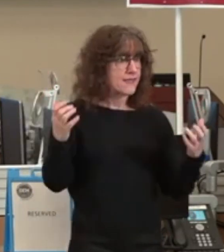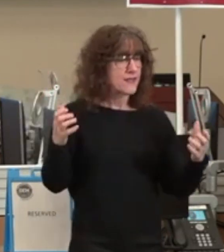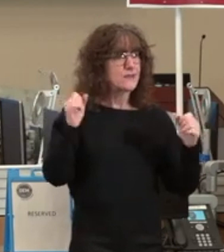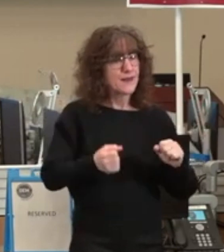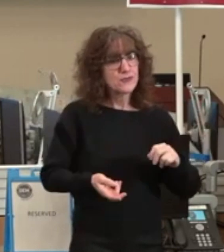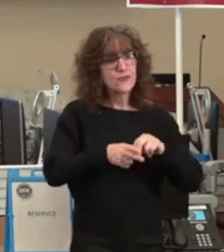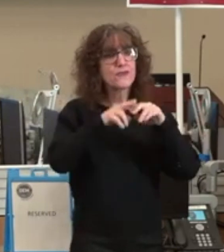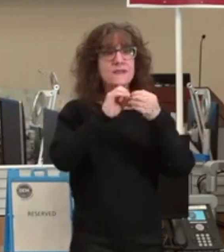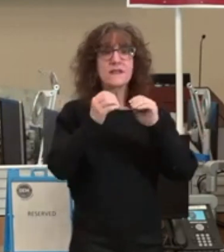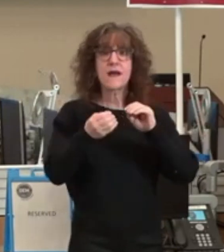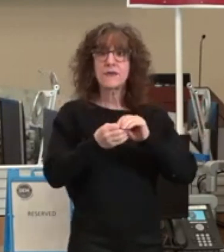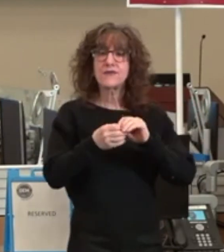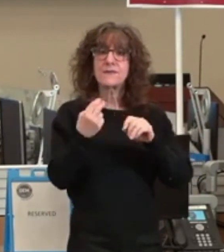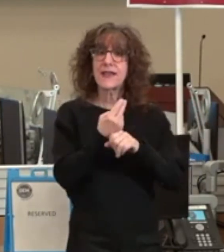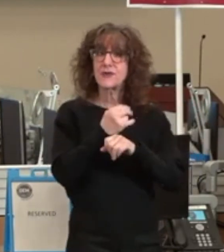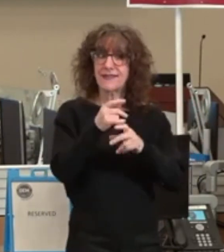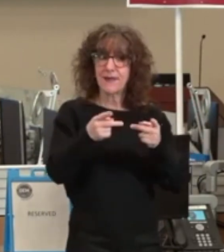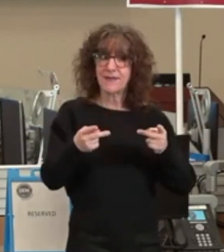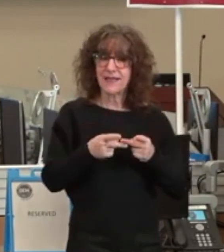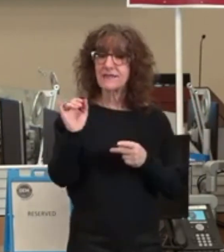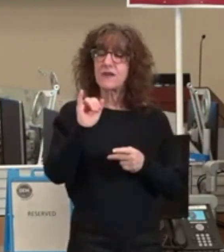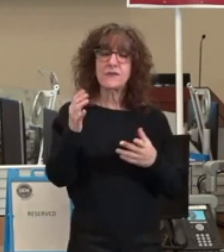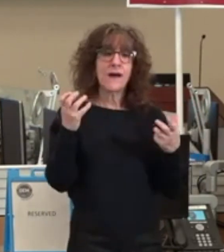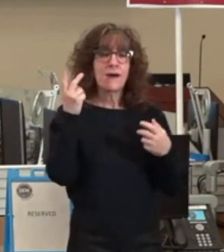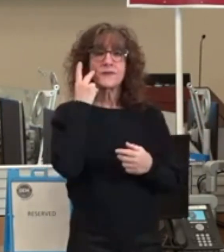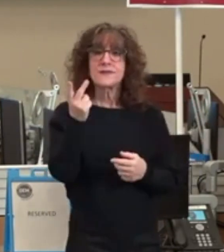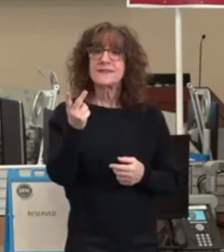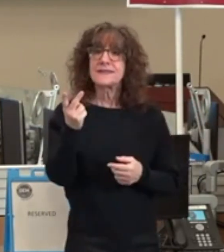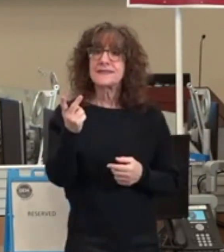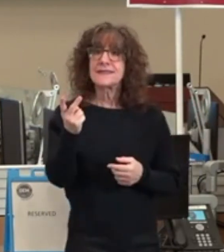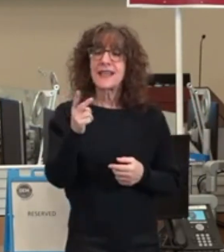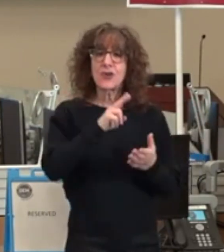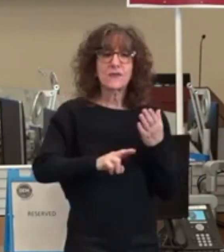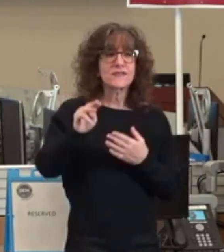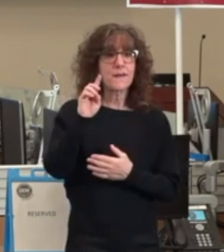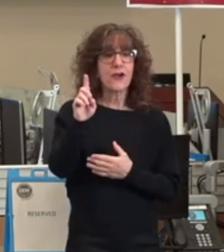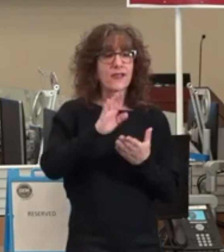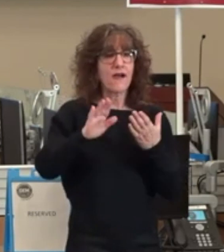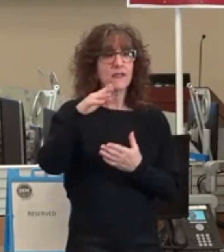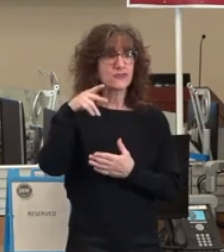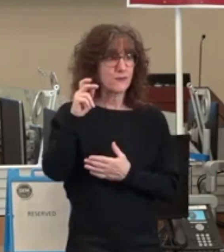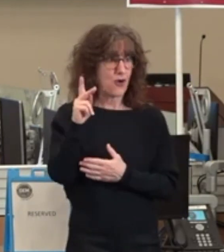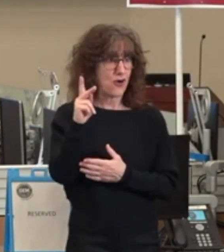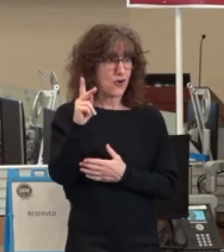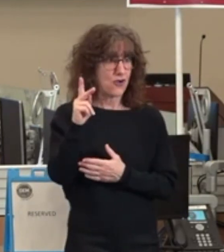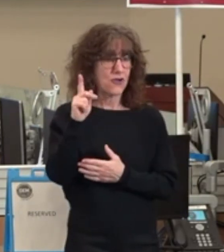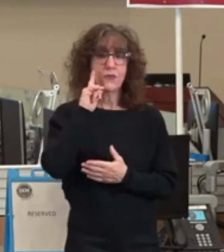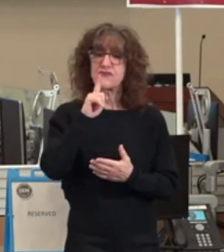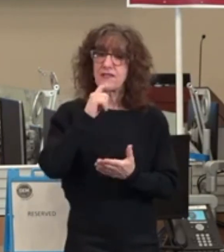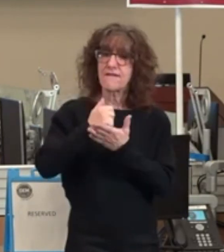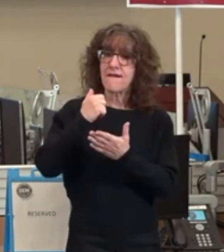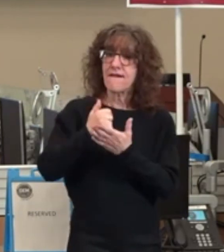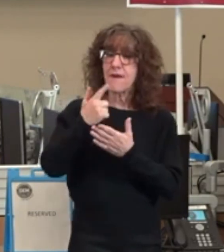to increase numbers by being able to utilize that site. I'd like to also see the site at the University of Maryland College Park would really assist